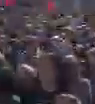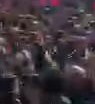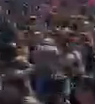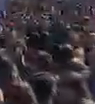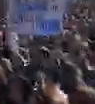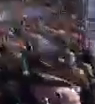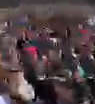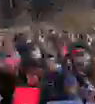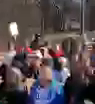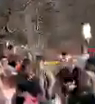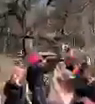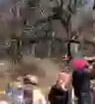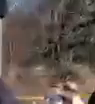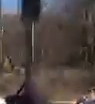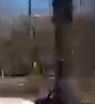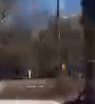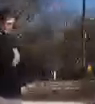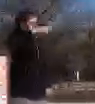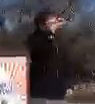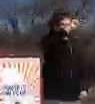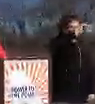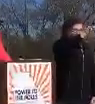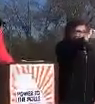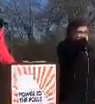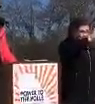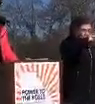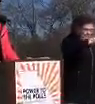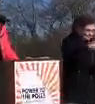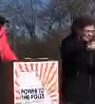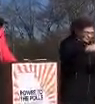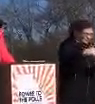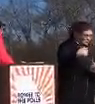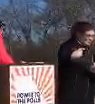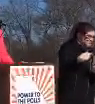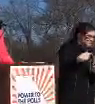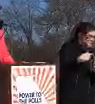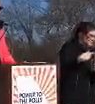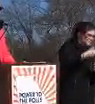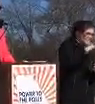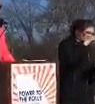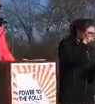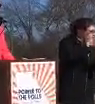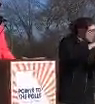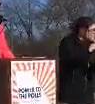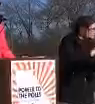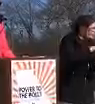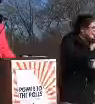So, Donald Trump's name may not be on the ballot this year, but here is what is on the